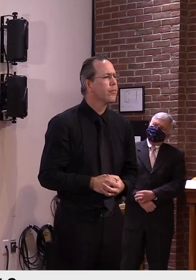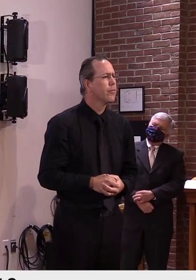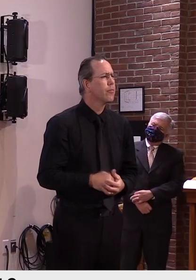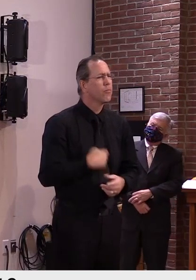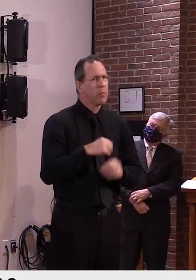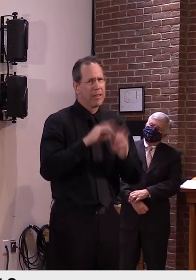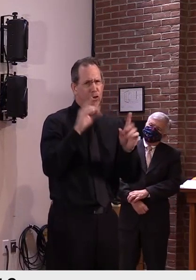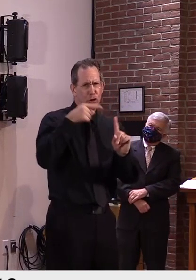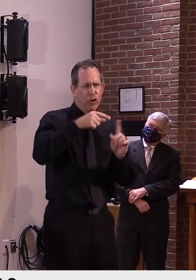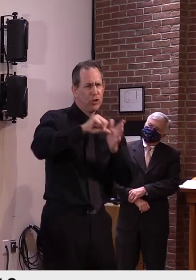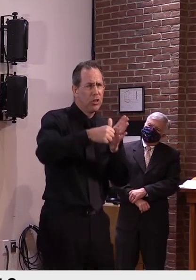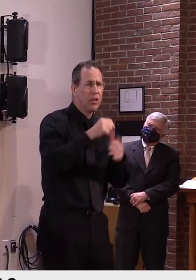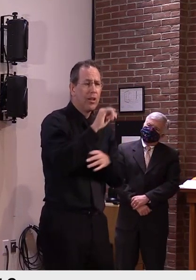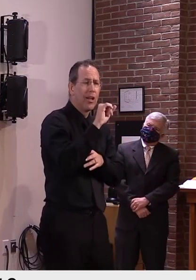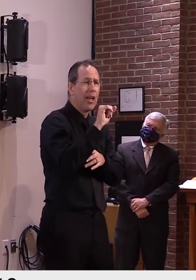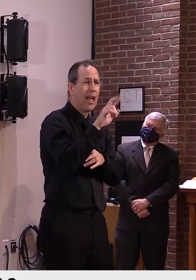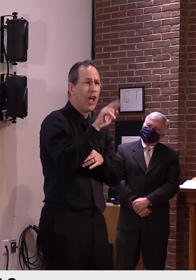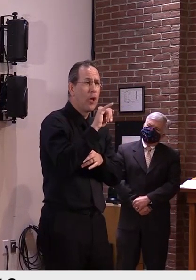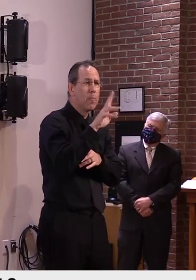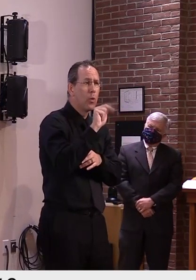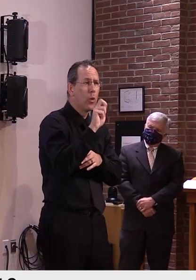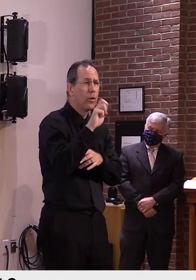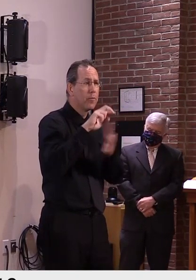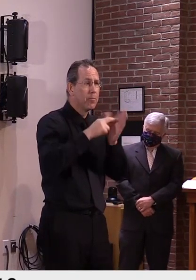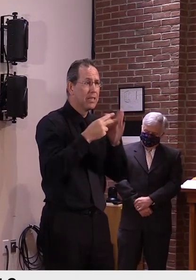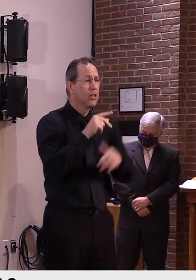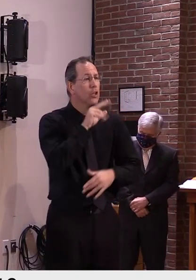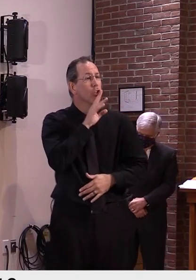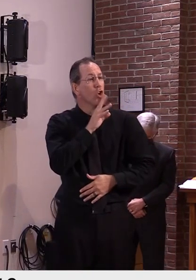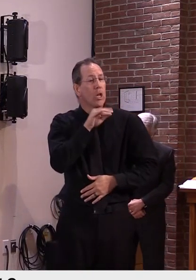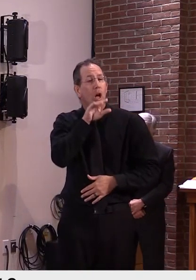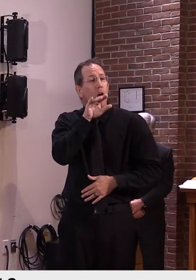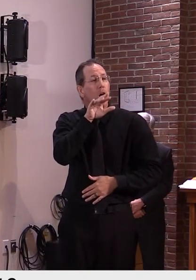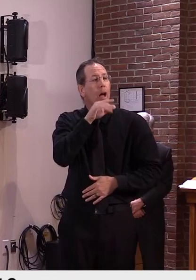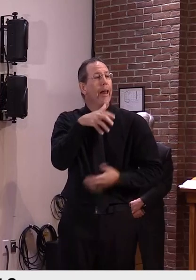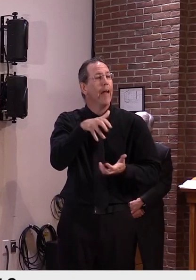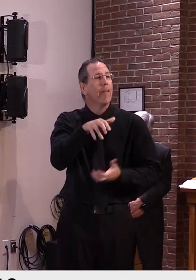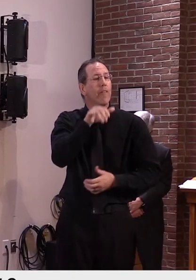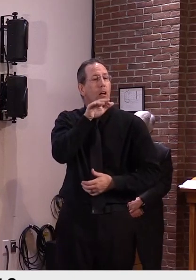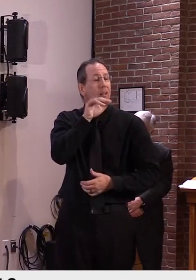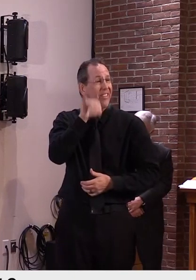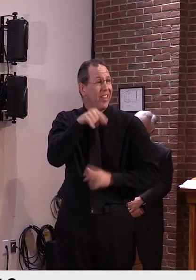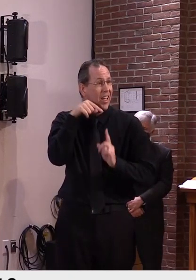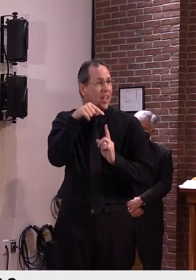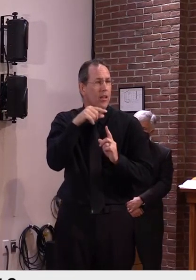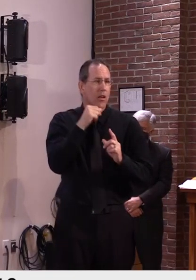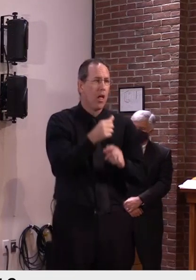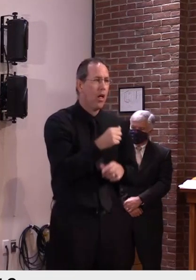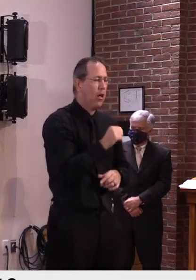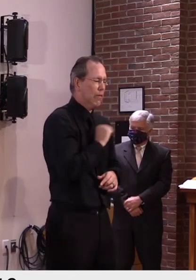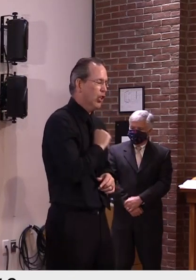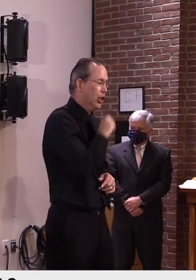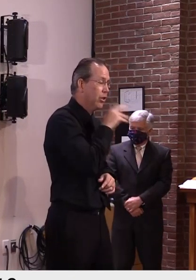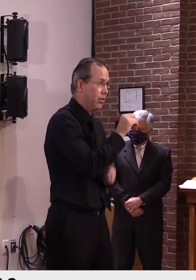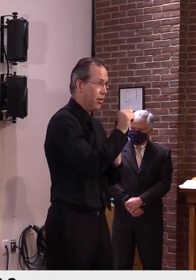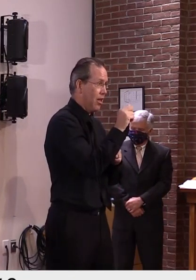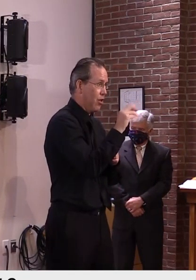landscape a little bit beyond large droplets. Okay, that answers my question perfectly. Thank you very much.